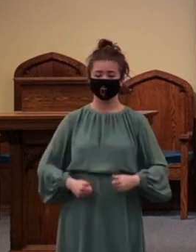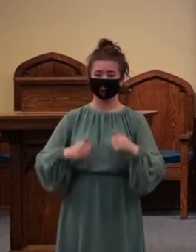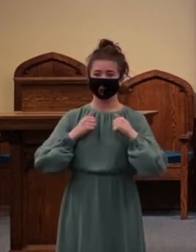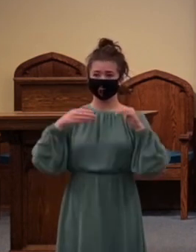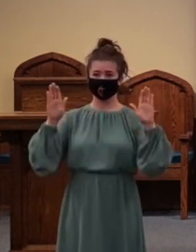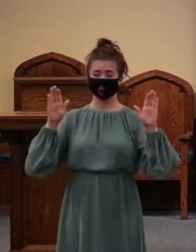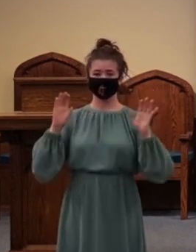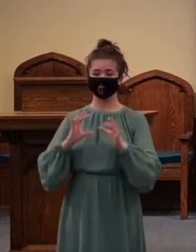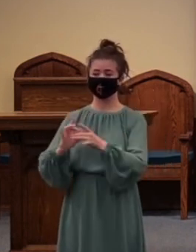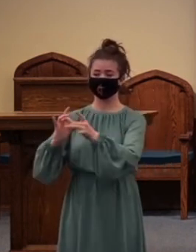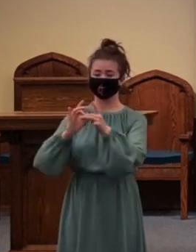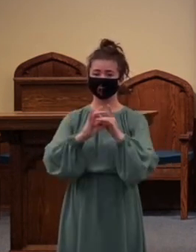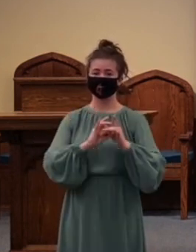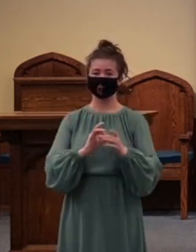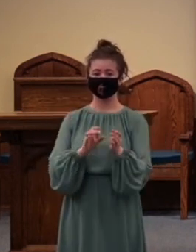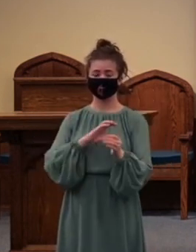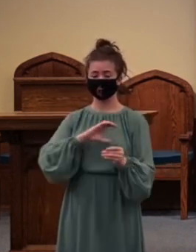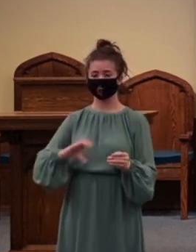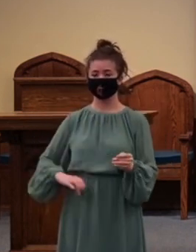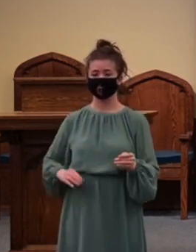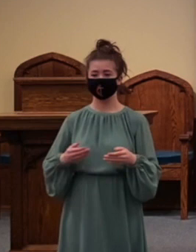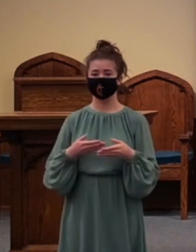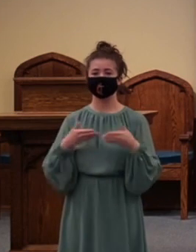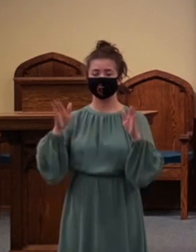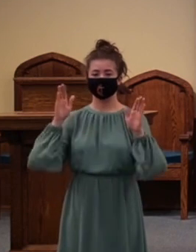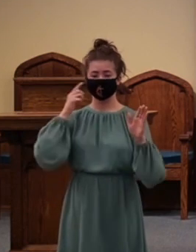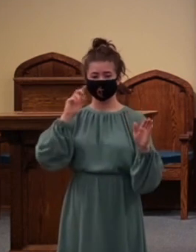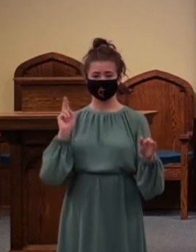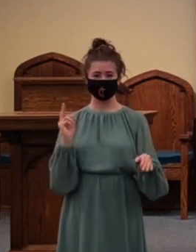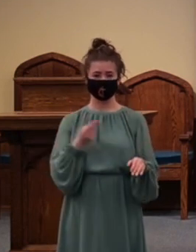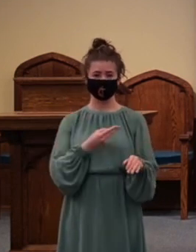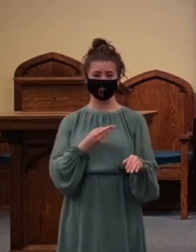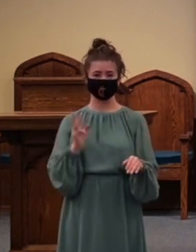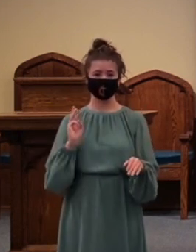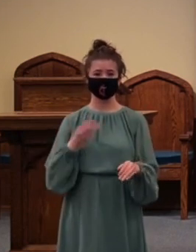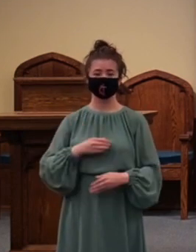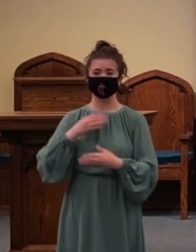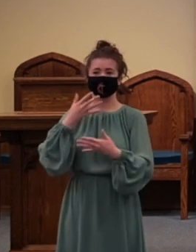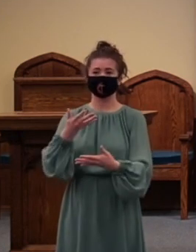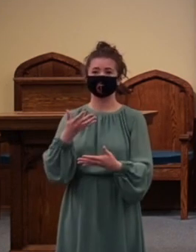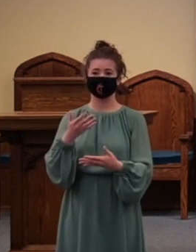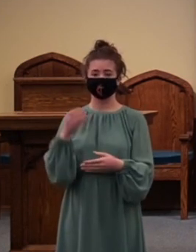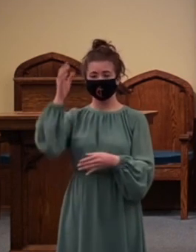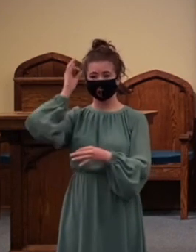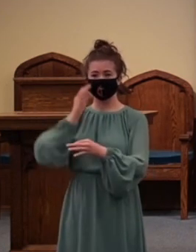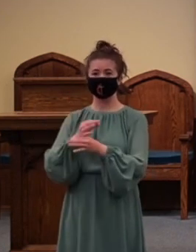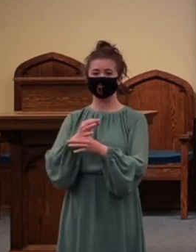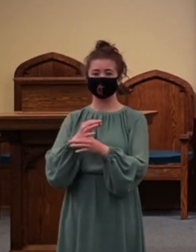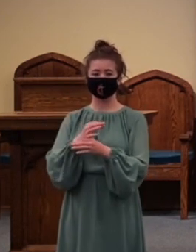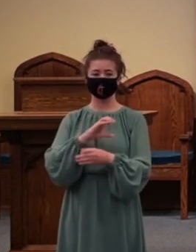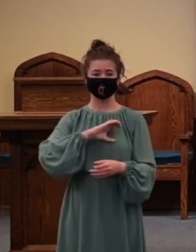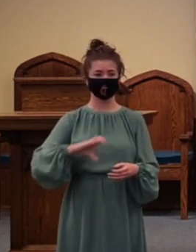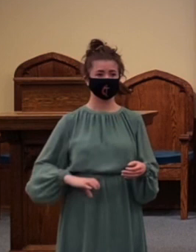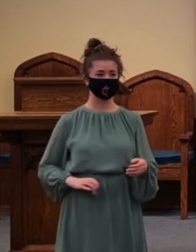with Christ's offering for us as we proclaim the mystery of faith. Christ has died, Christ